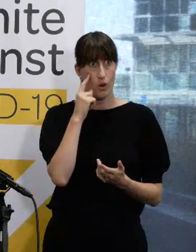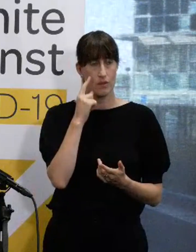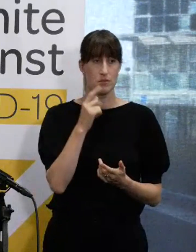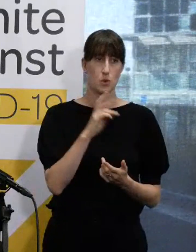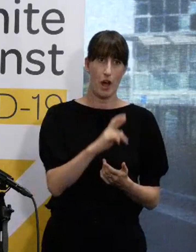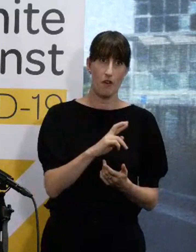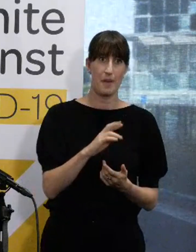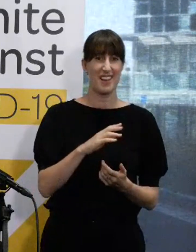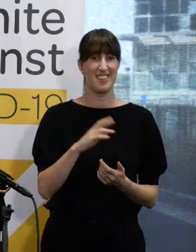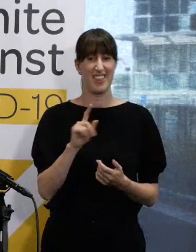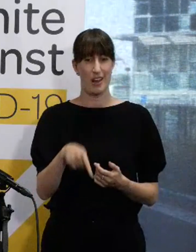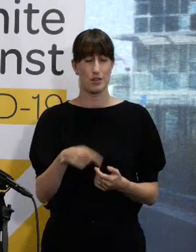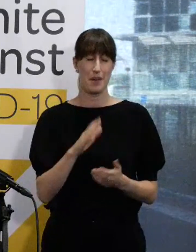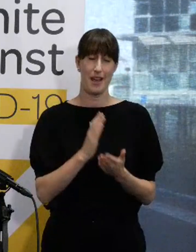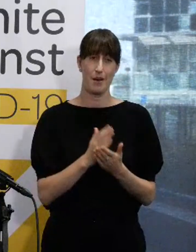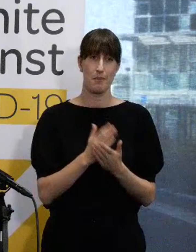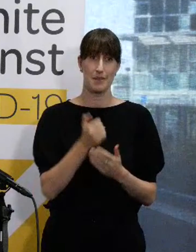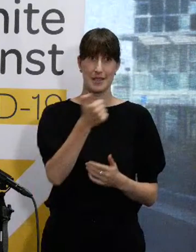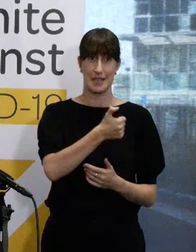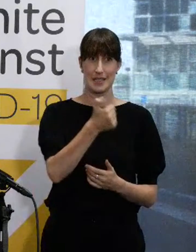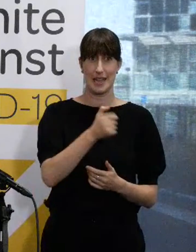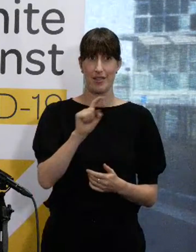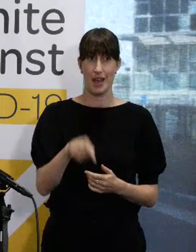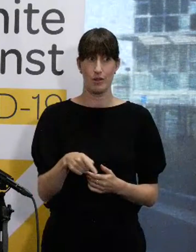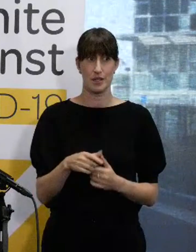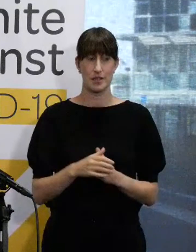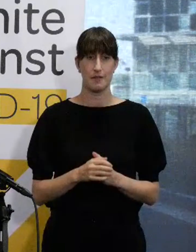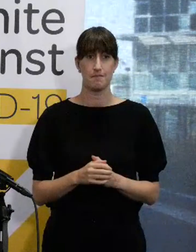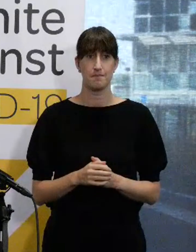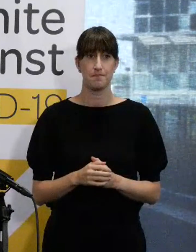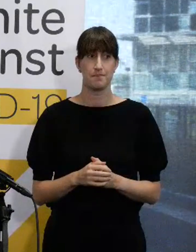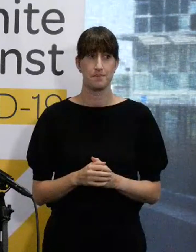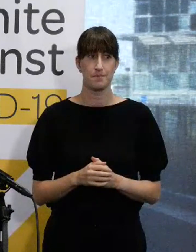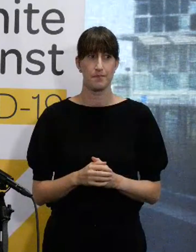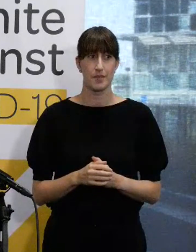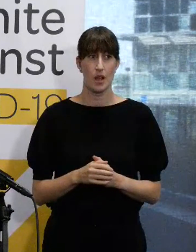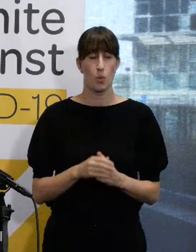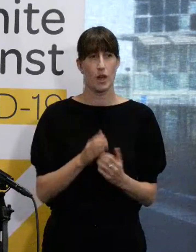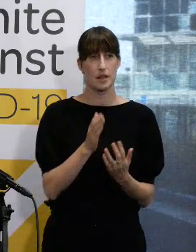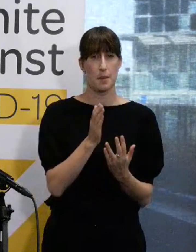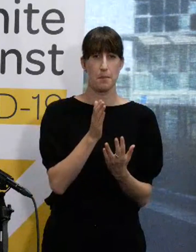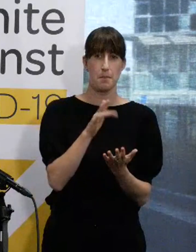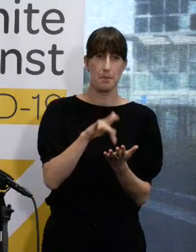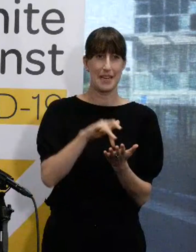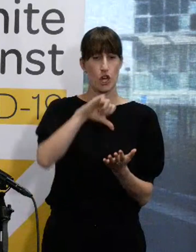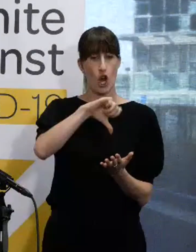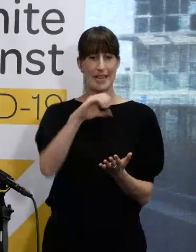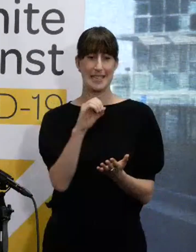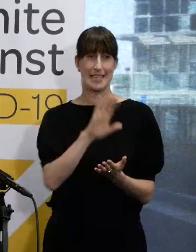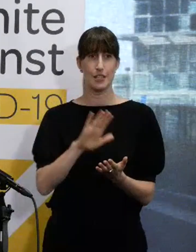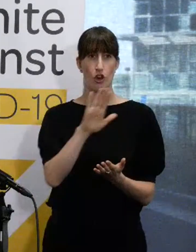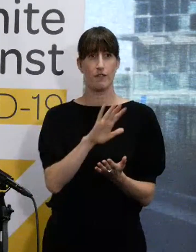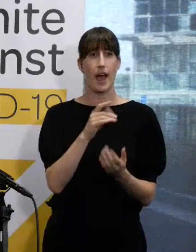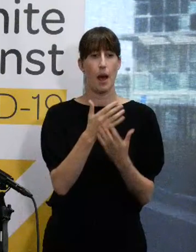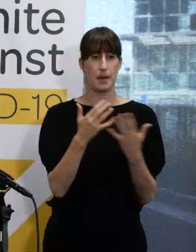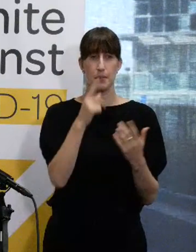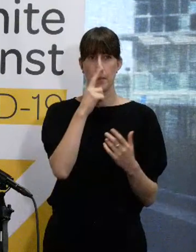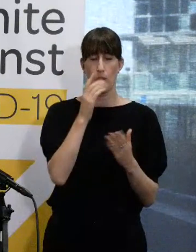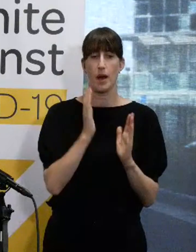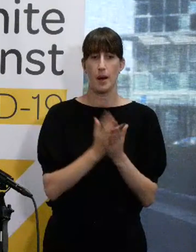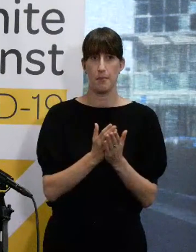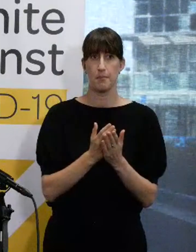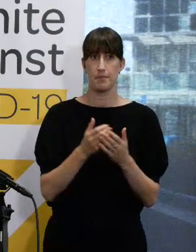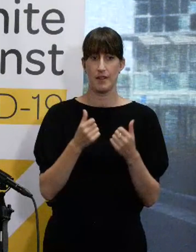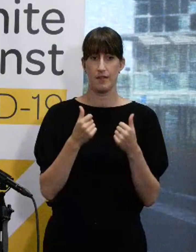we do know is of that group, we're in the mid-90s in terms of the percent who have been vaccinated. And the agencies